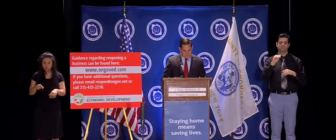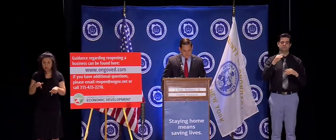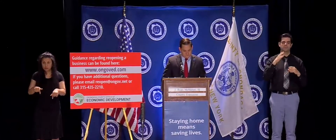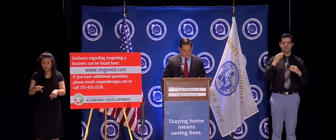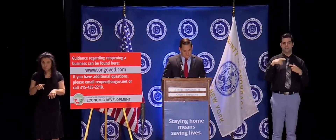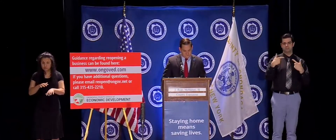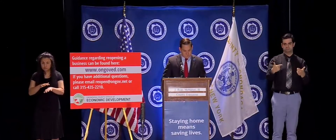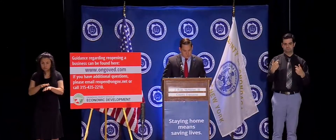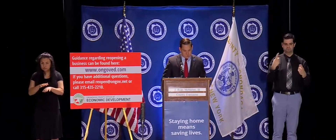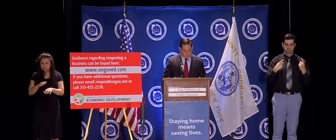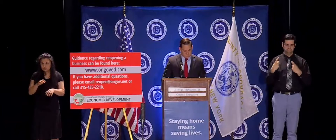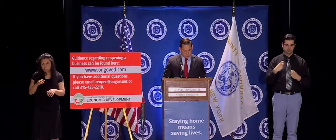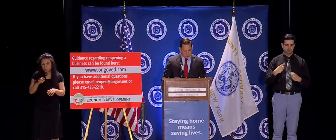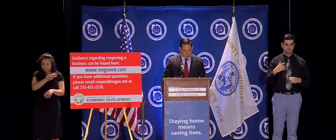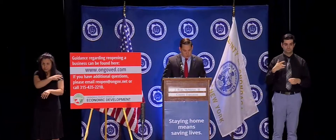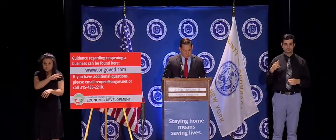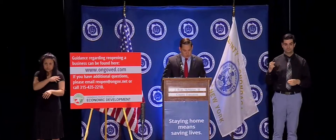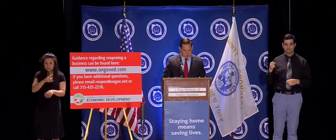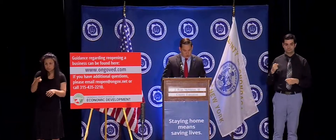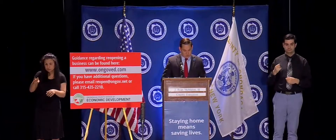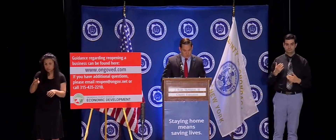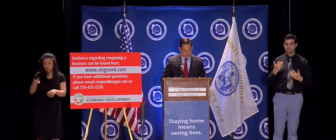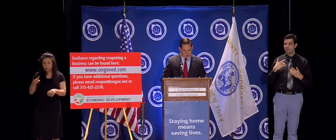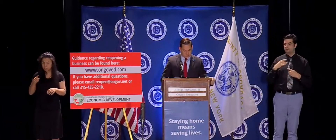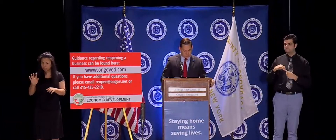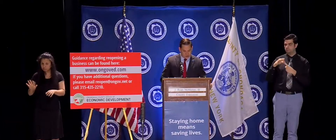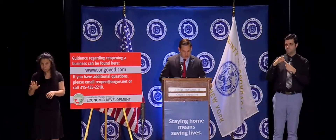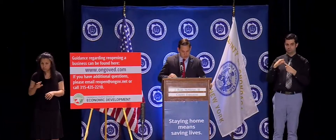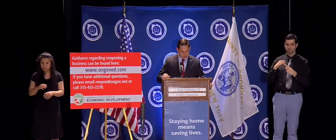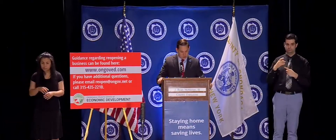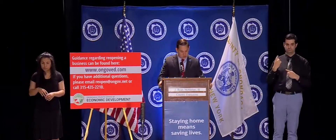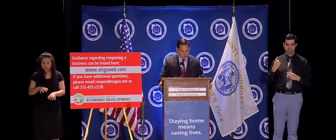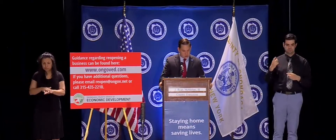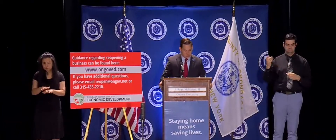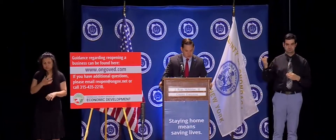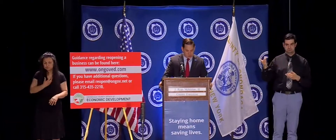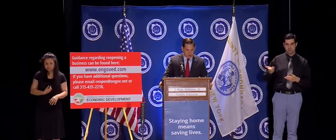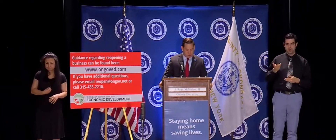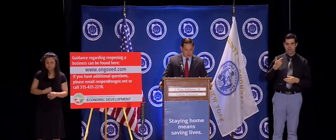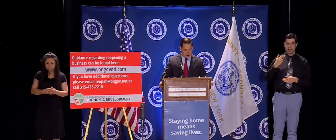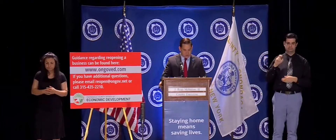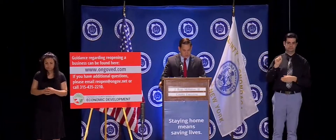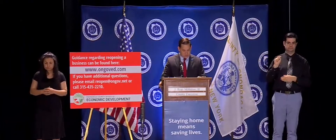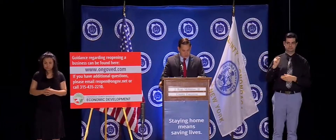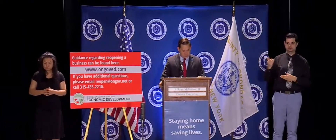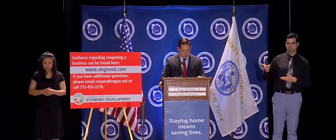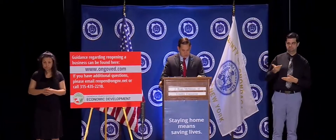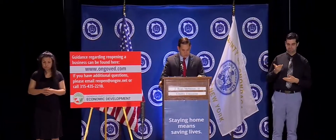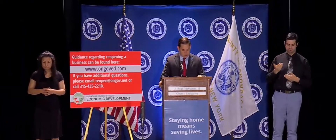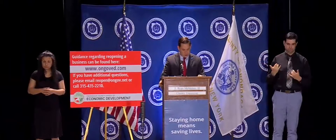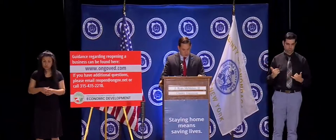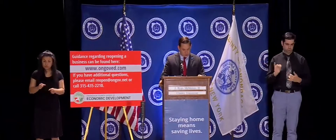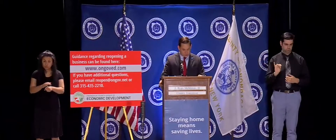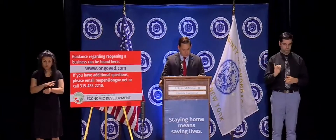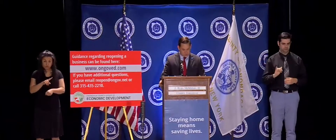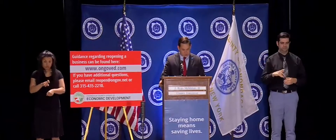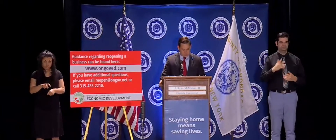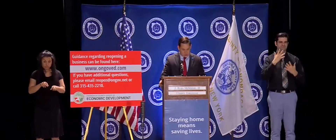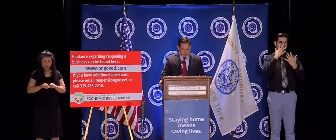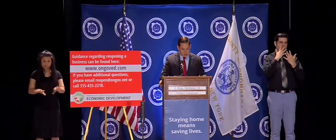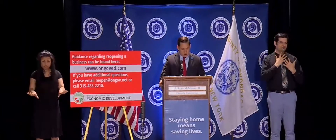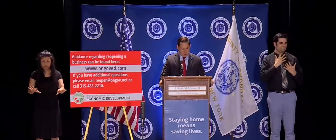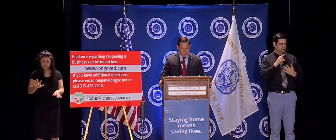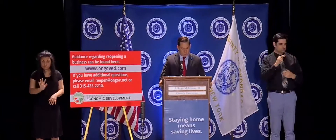To start out, unfortunately, the reality of the virus is still here, is with